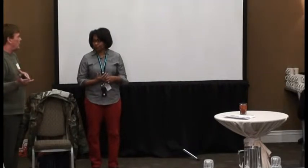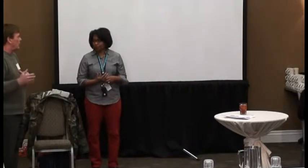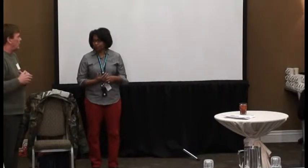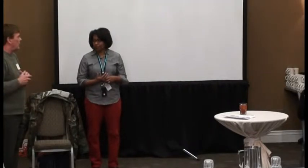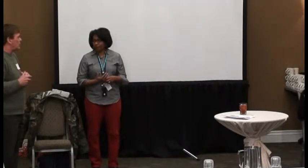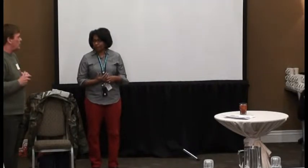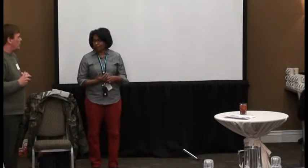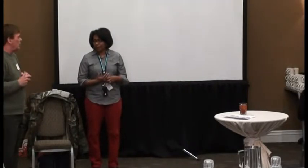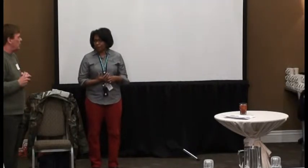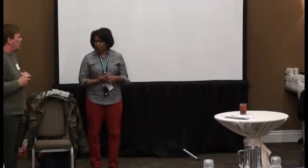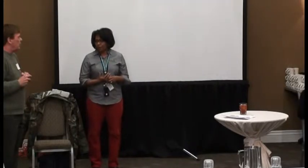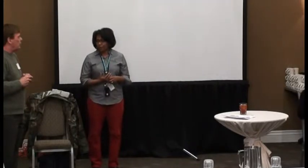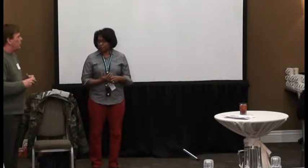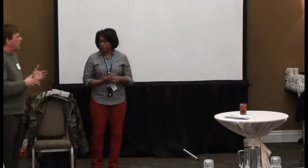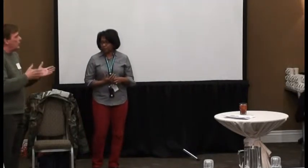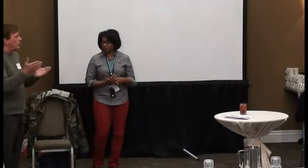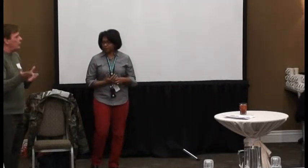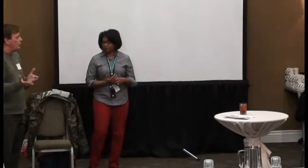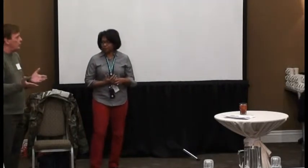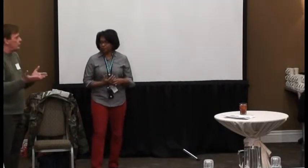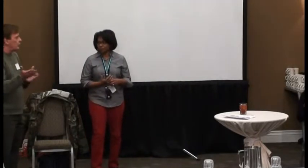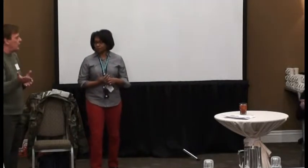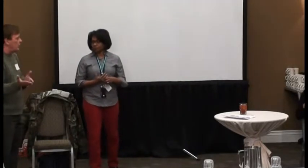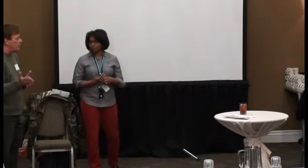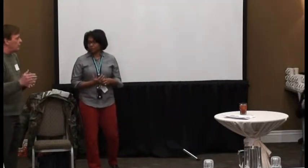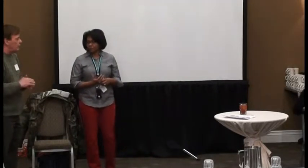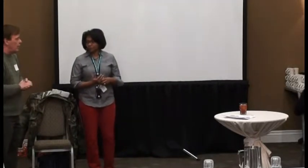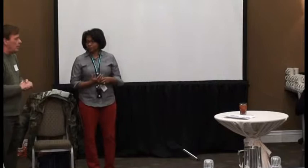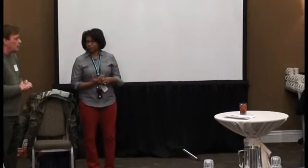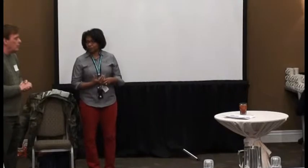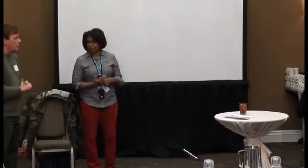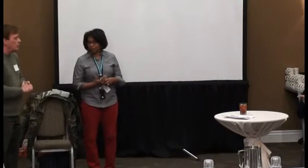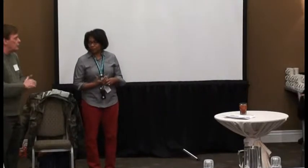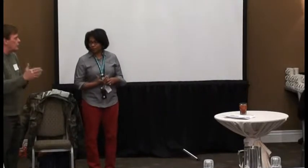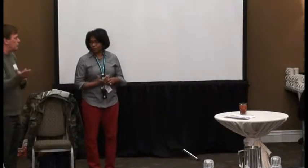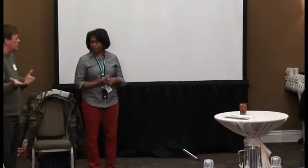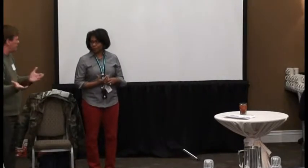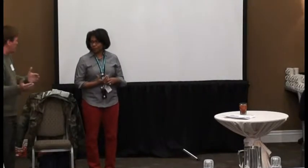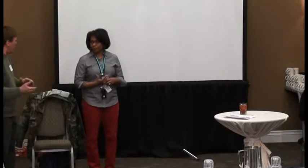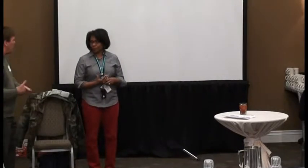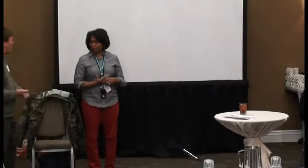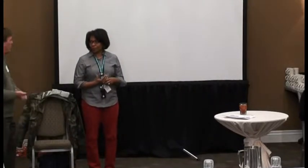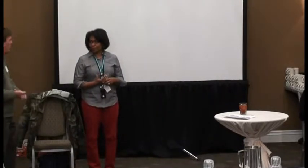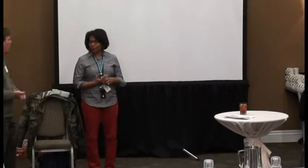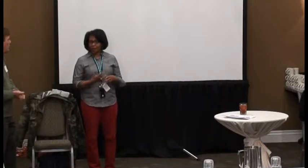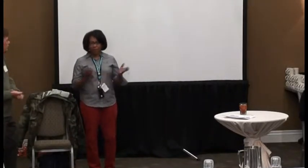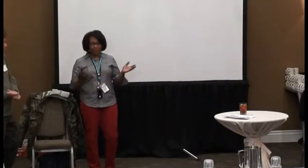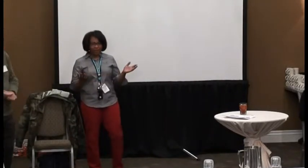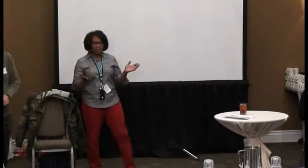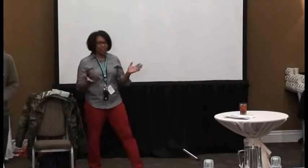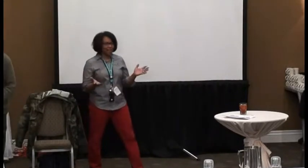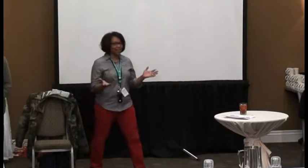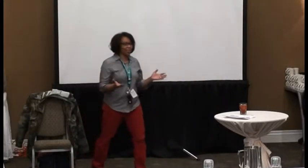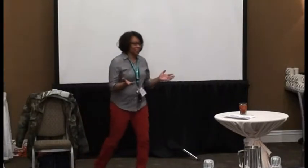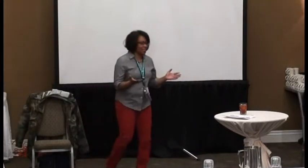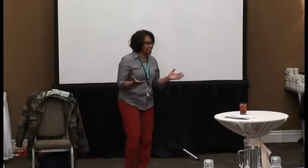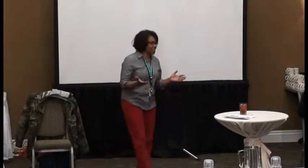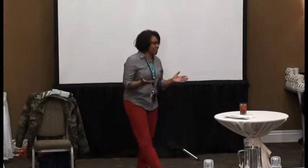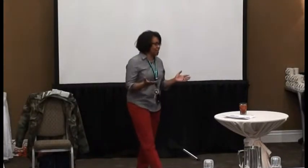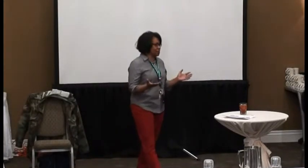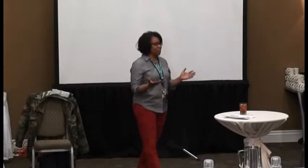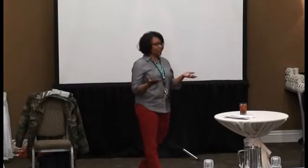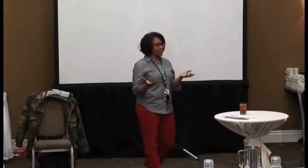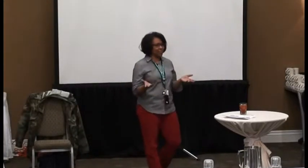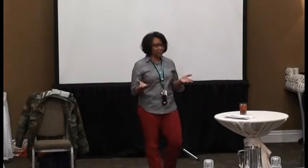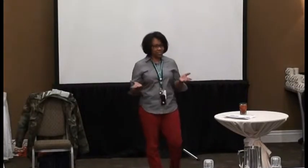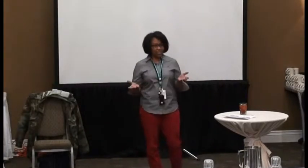they don't have the hearing loss component. Okay. So I'll let you introduce yourself, and then we'll just take off from there. Okay, I'm Jackie Hall Davis,